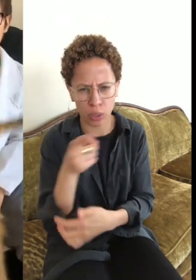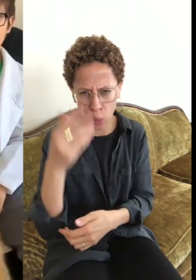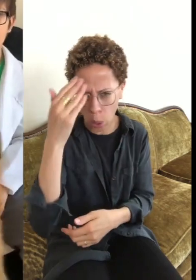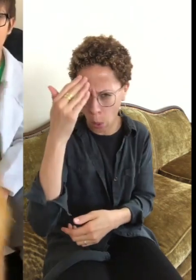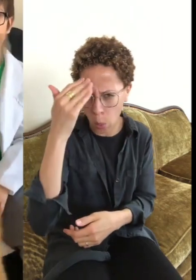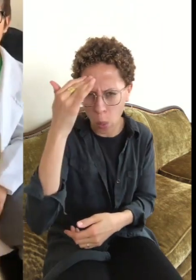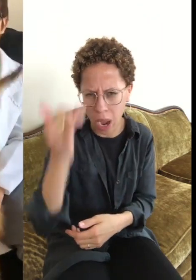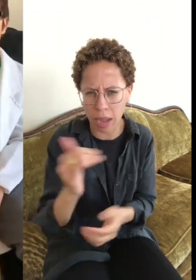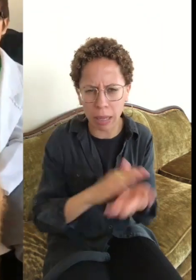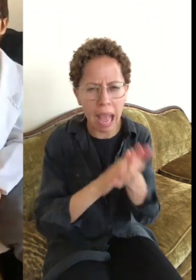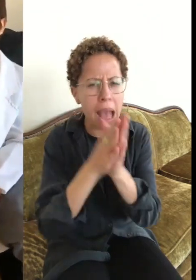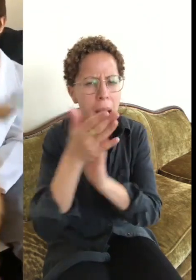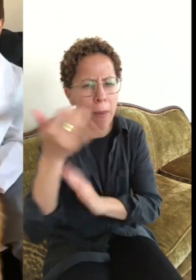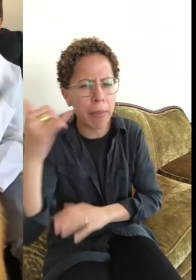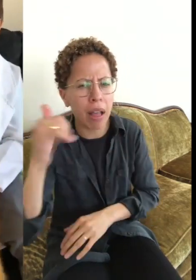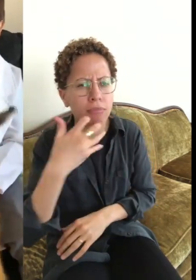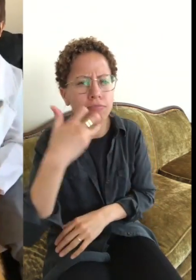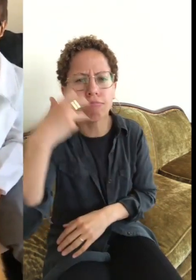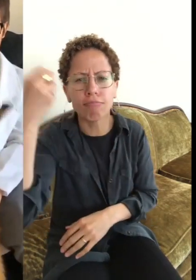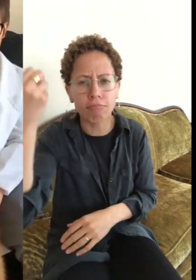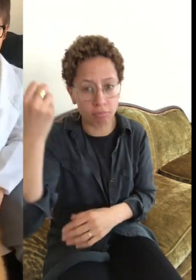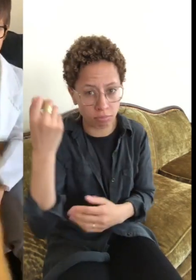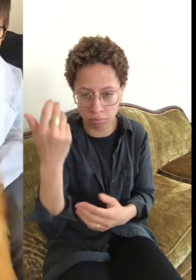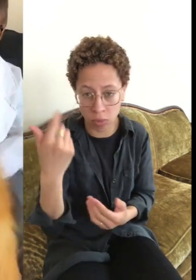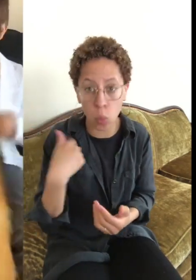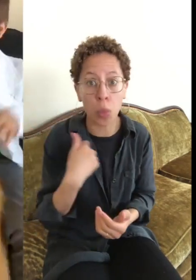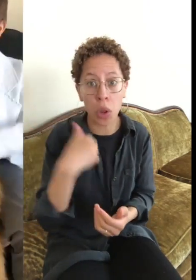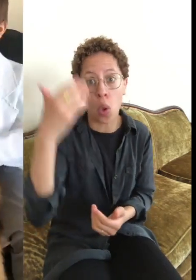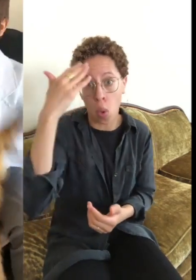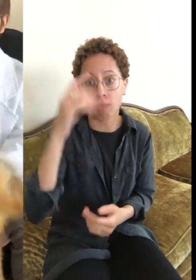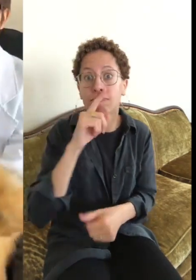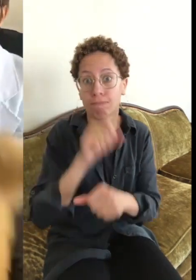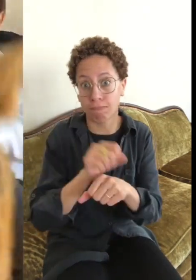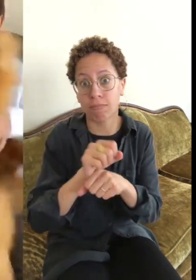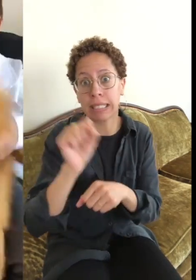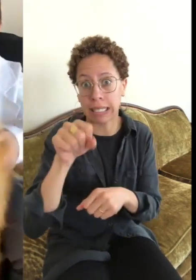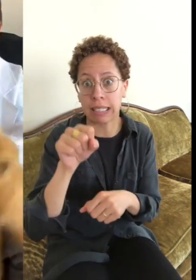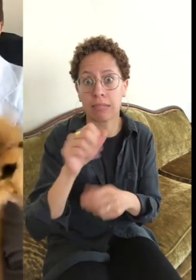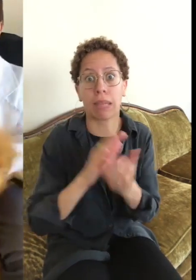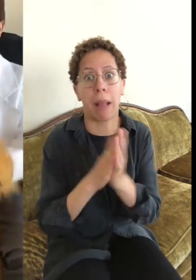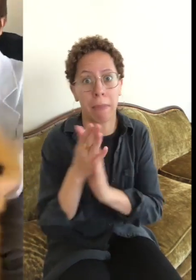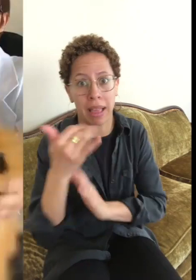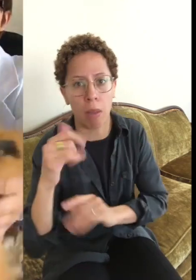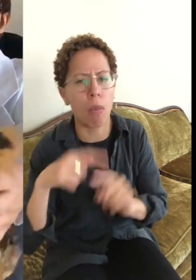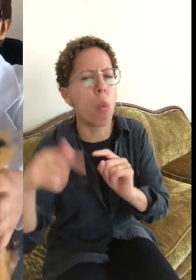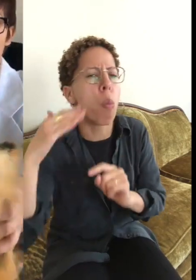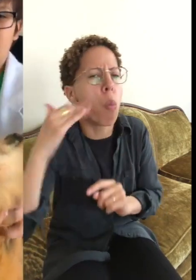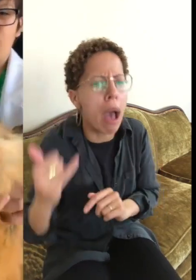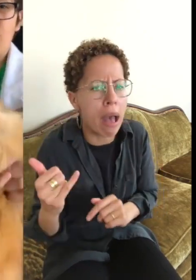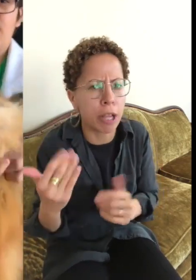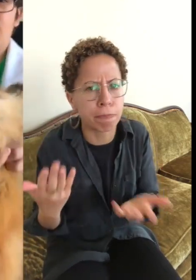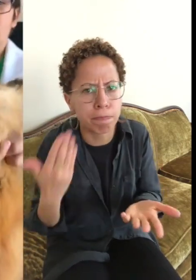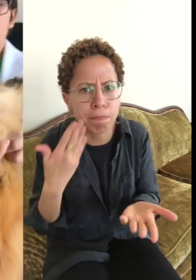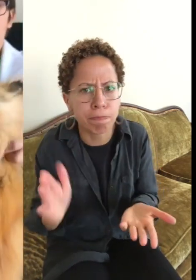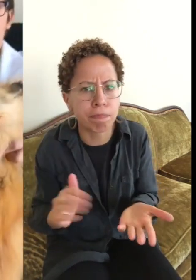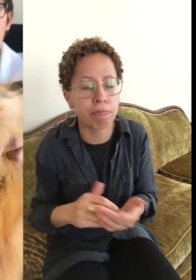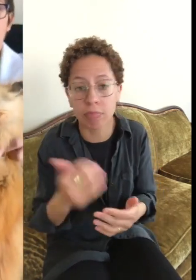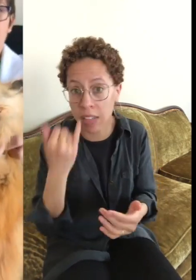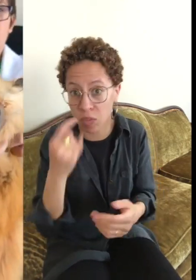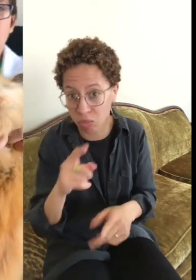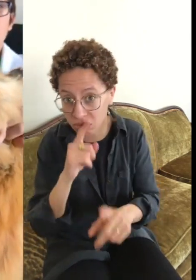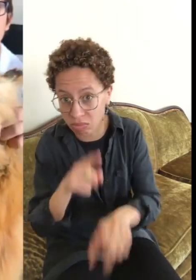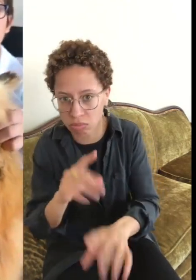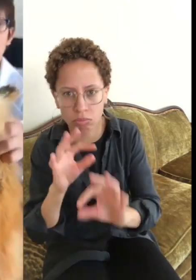know that they do, but we don't know why. So if you have any answers about that, that would be great to know. I don't know why. I don't